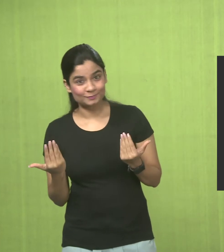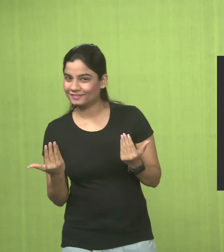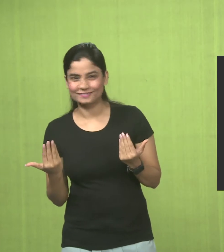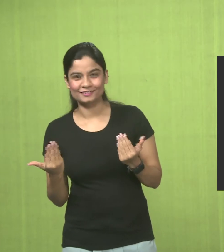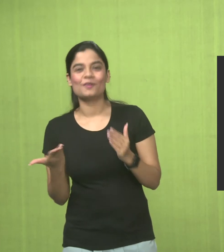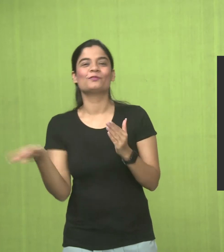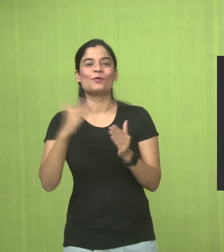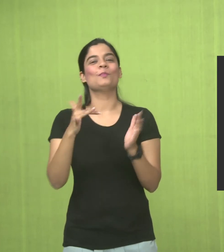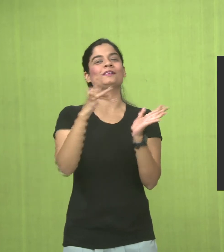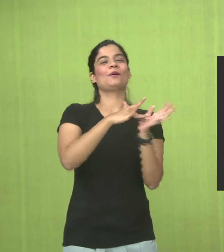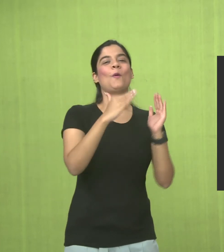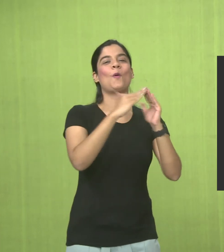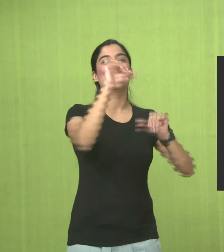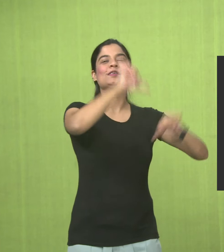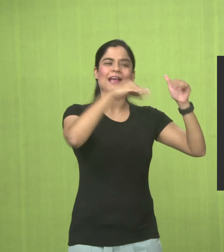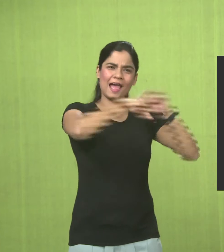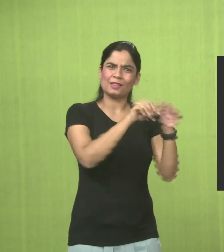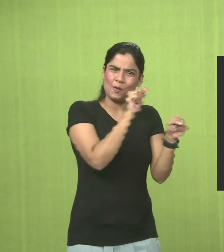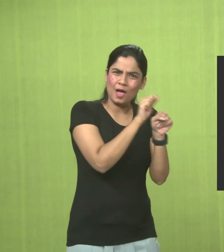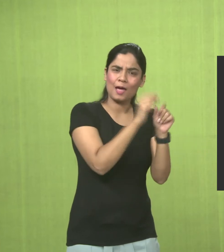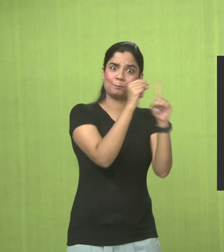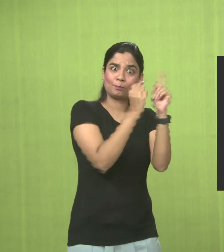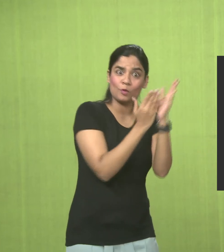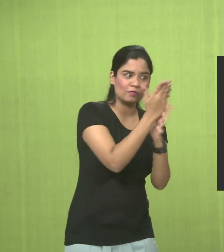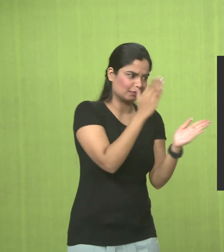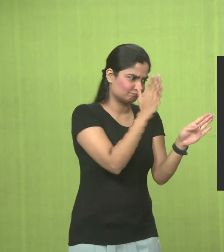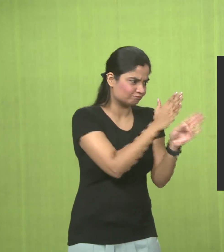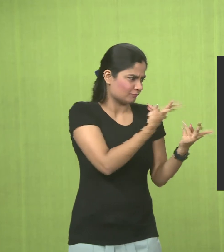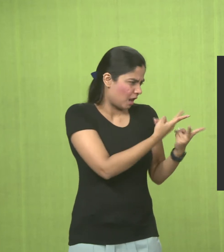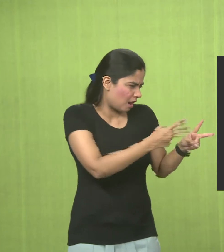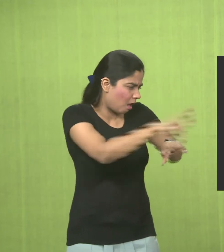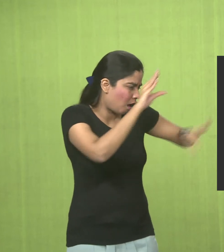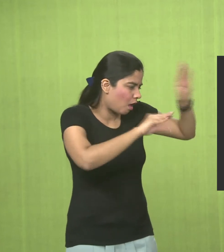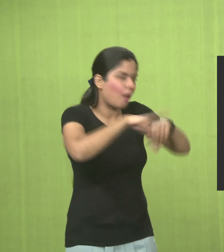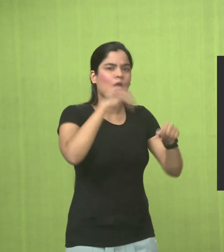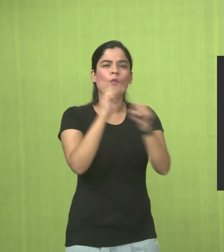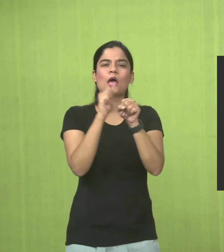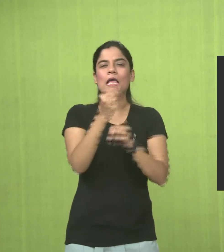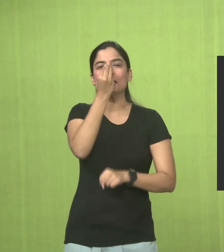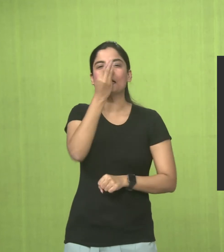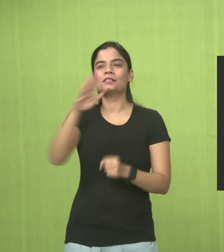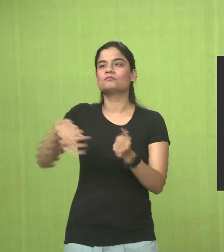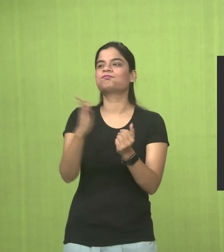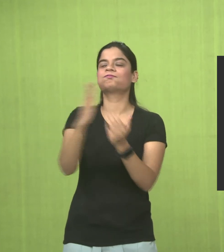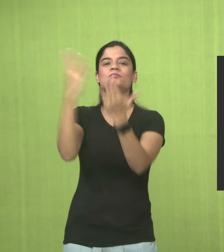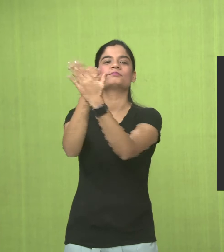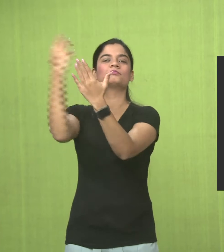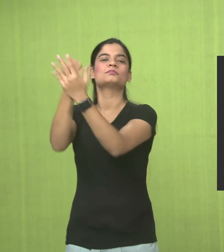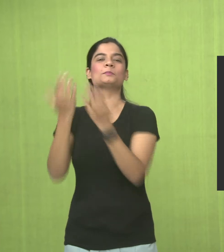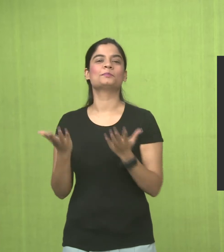helps us in our job area. Hence, it is very, very important. We learn professionalism even at home, and then it